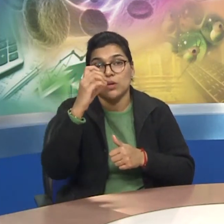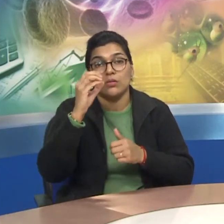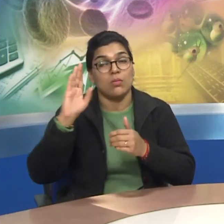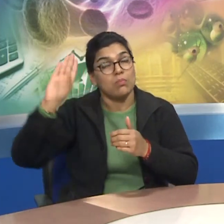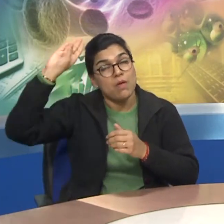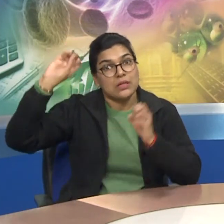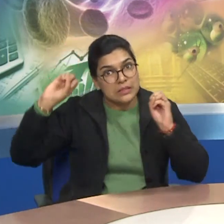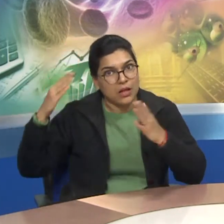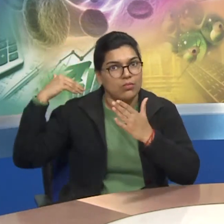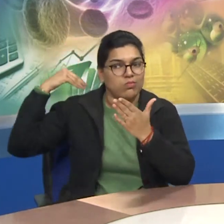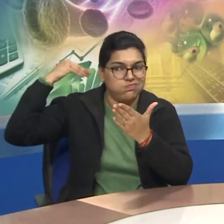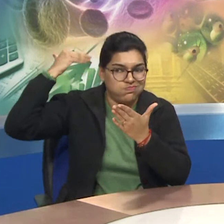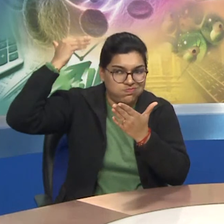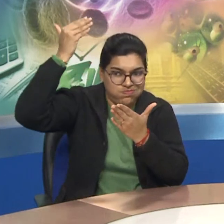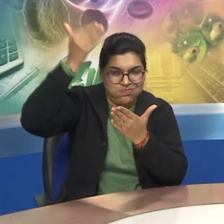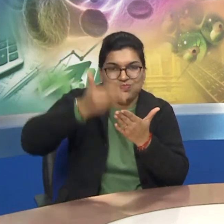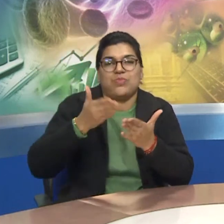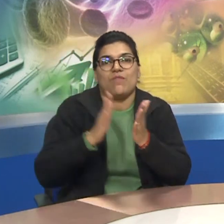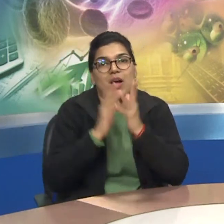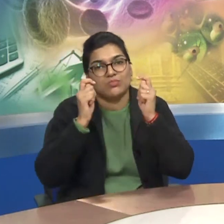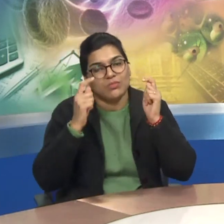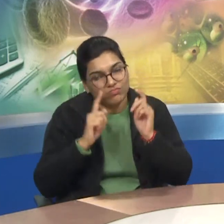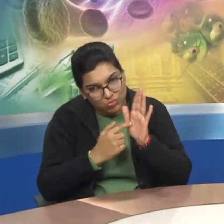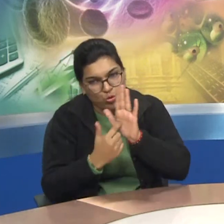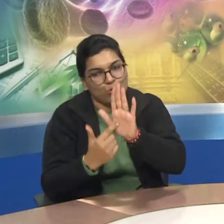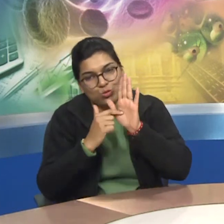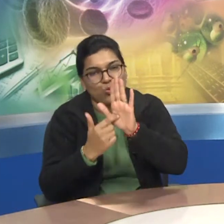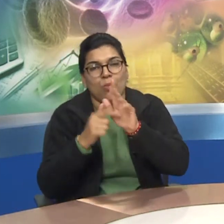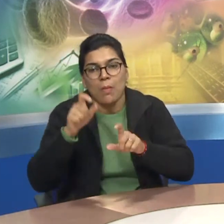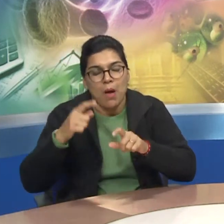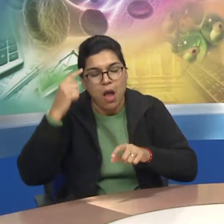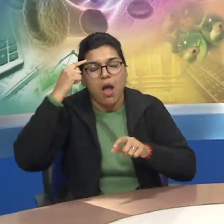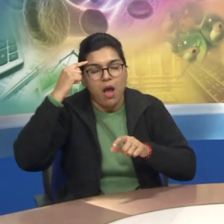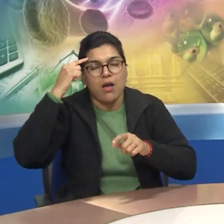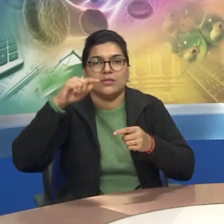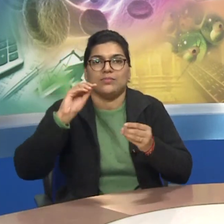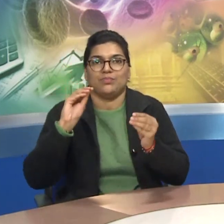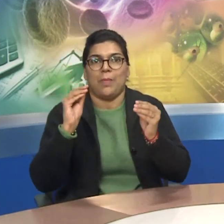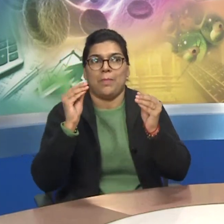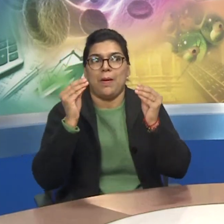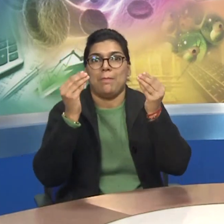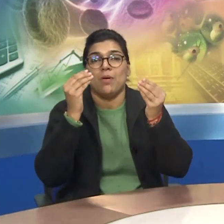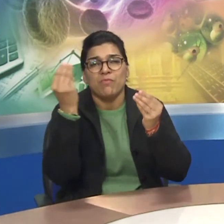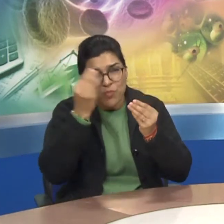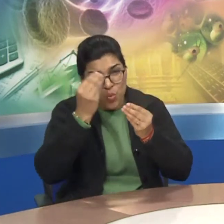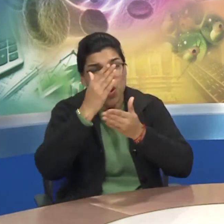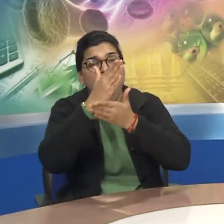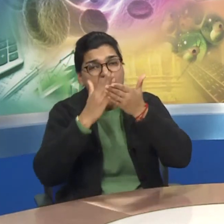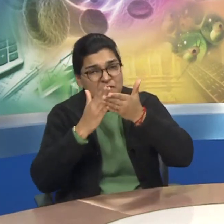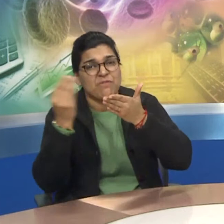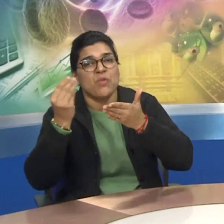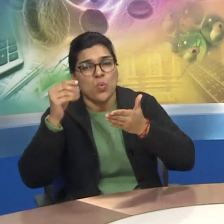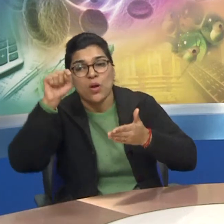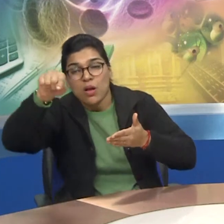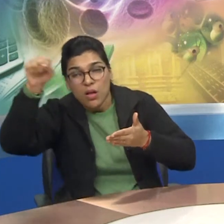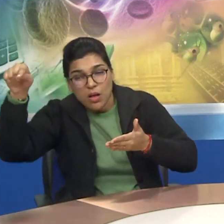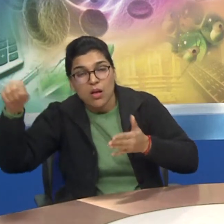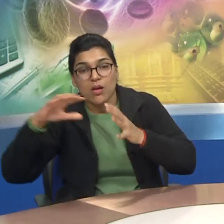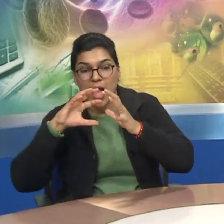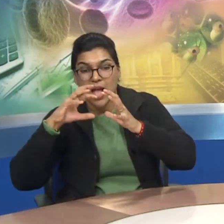So that is why every year on 22nd April since 1970 onwards it has been celebrated every